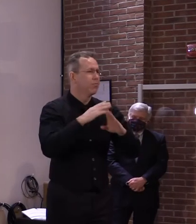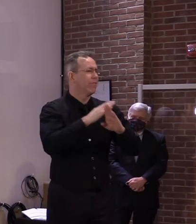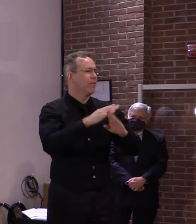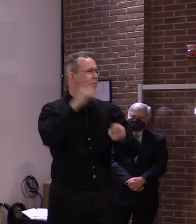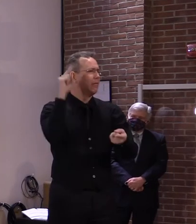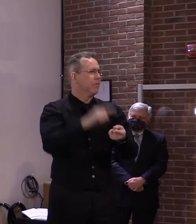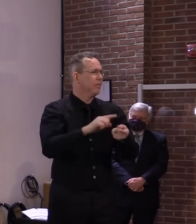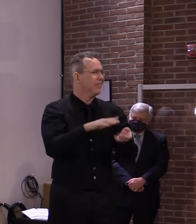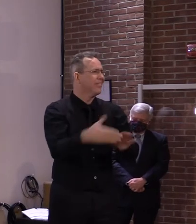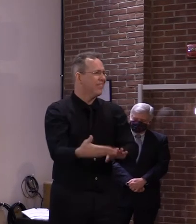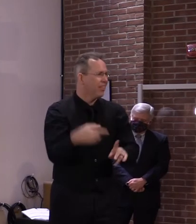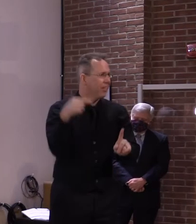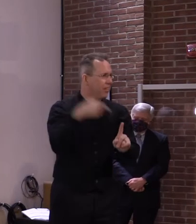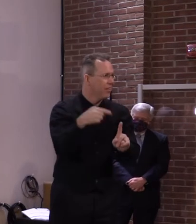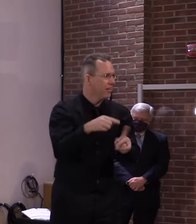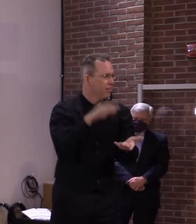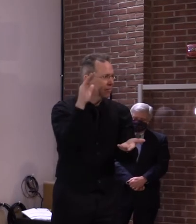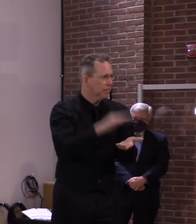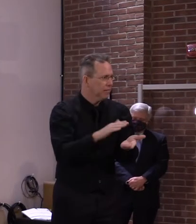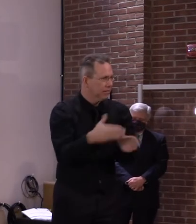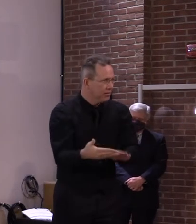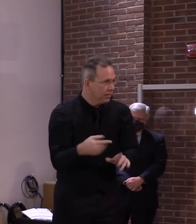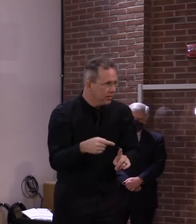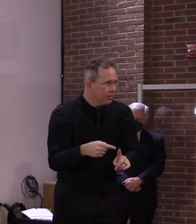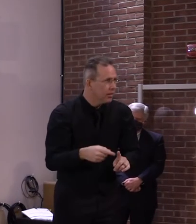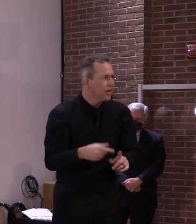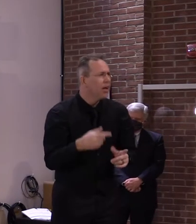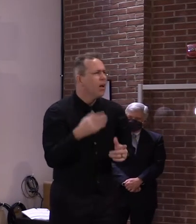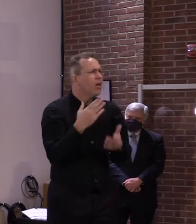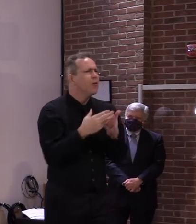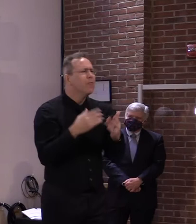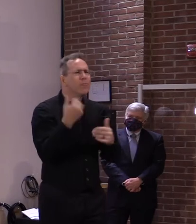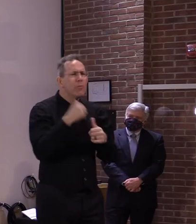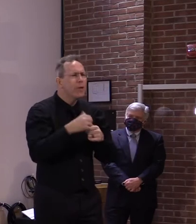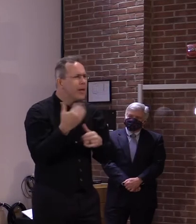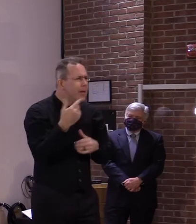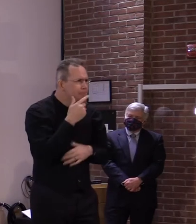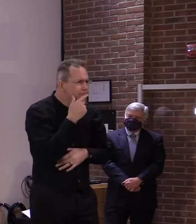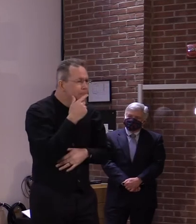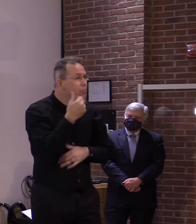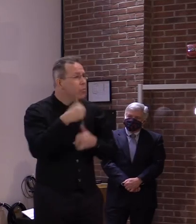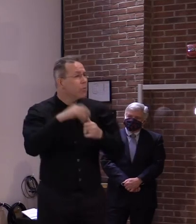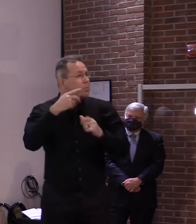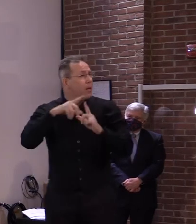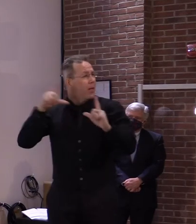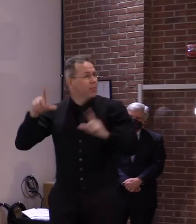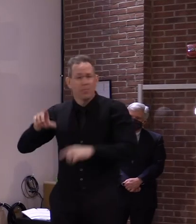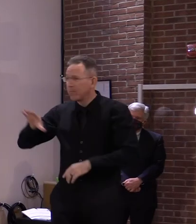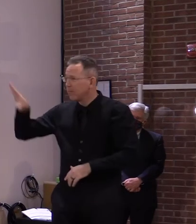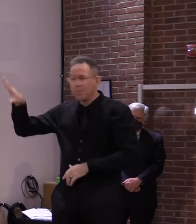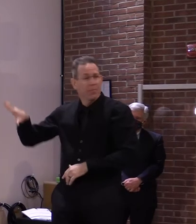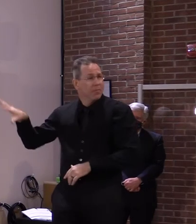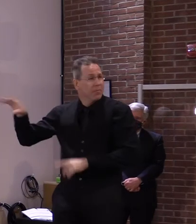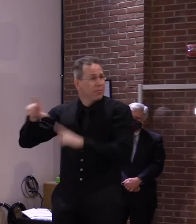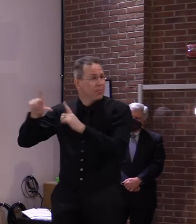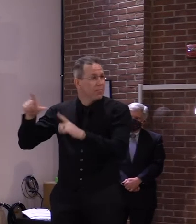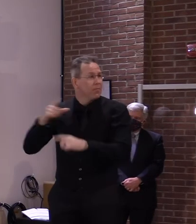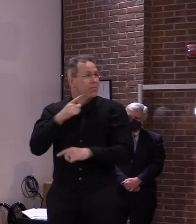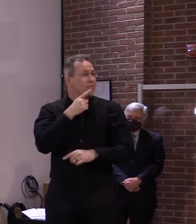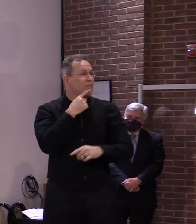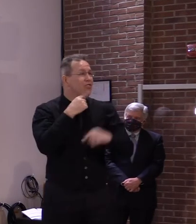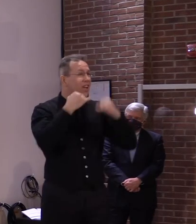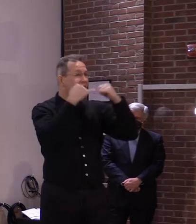conferences ago we showed a kind of heat map and showed where the red line was between where people were